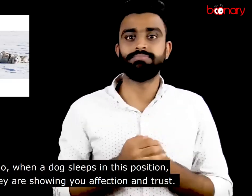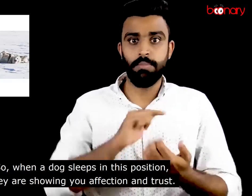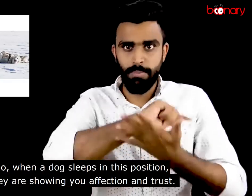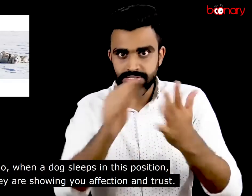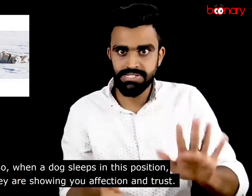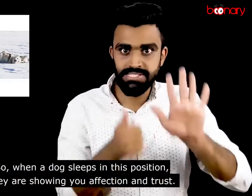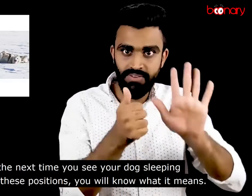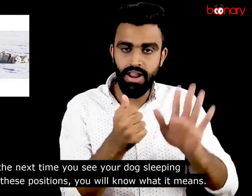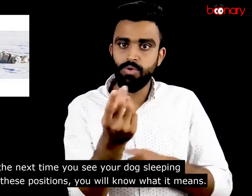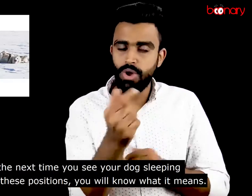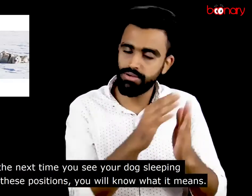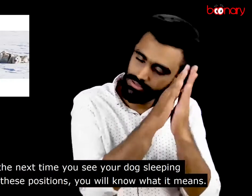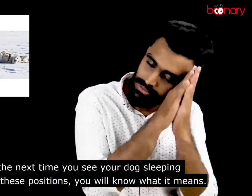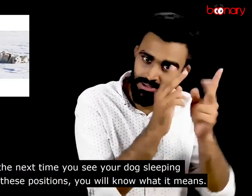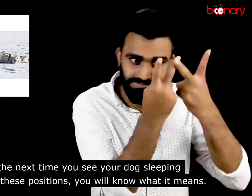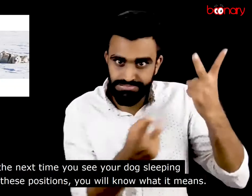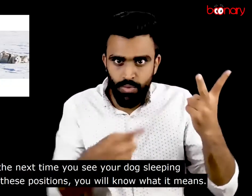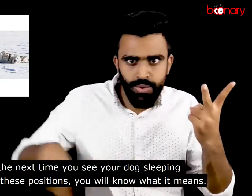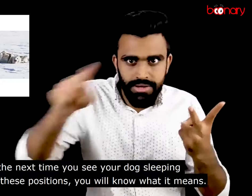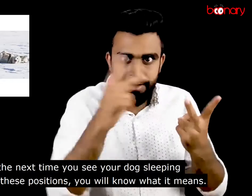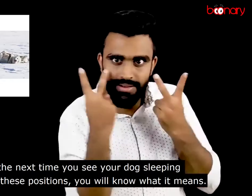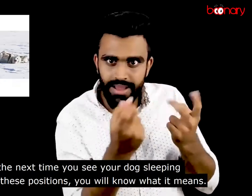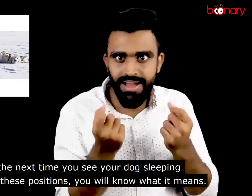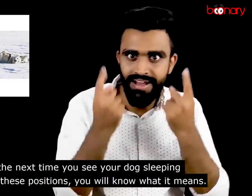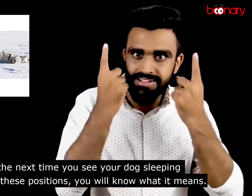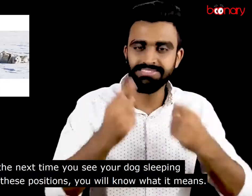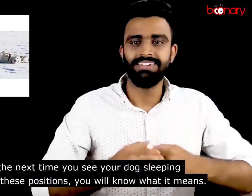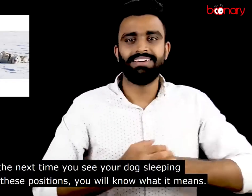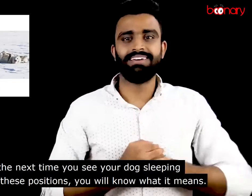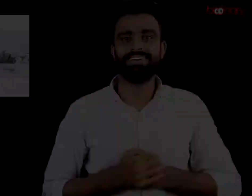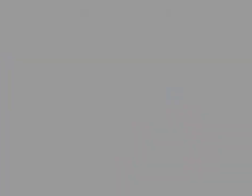and trust. So the next time you see your dog sleeping in any of these positions, you will know what it means.